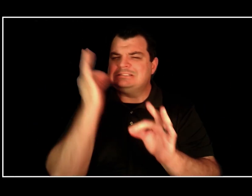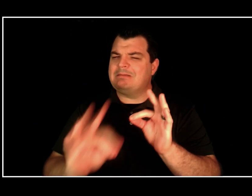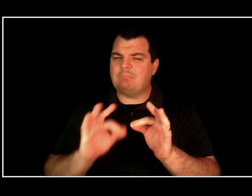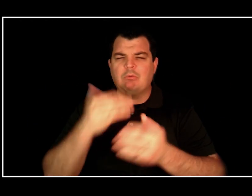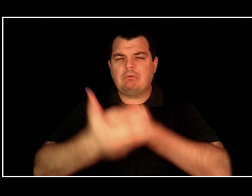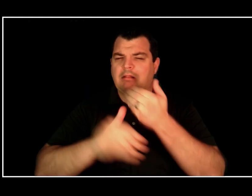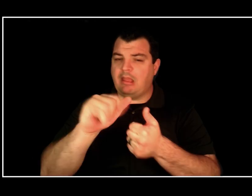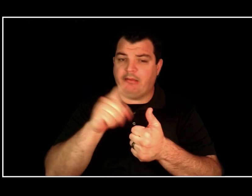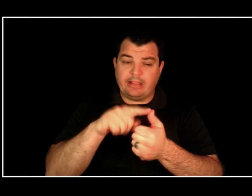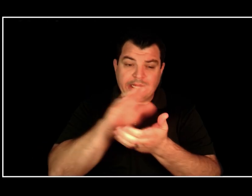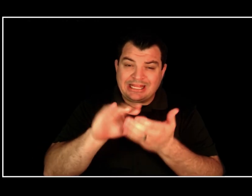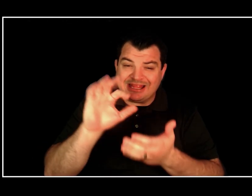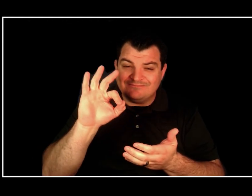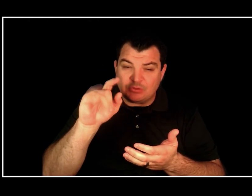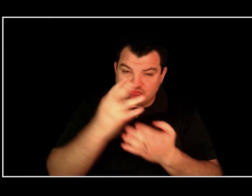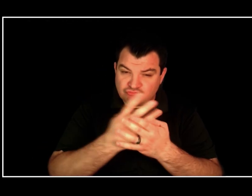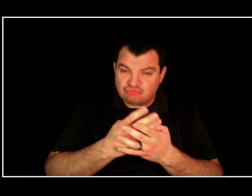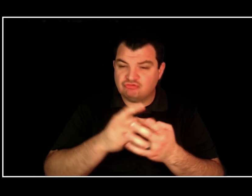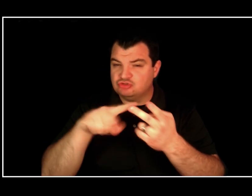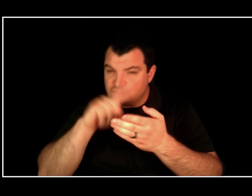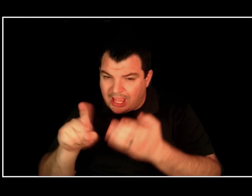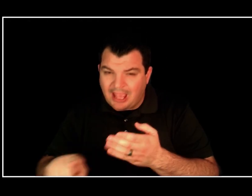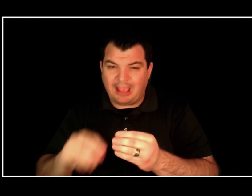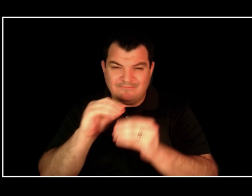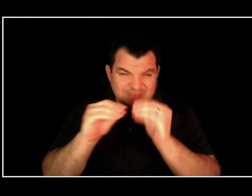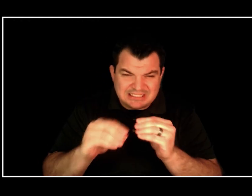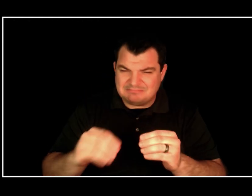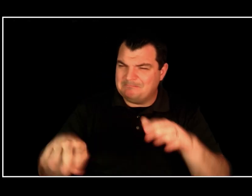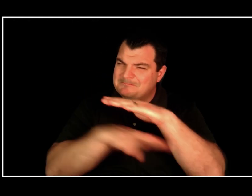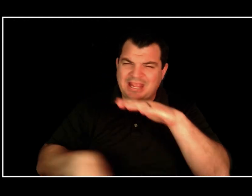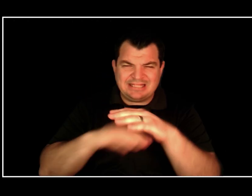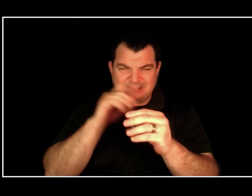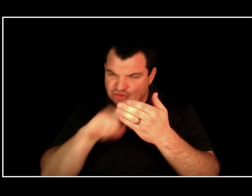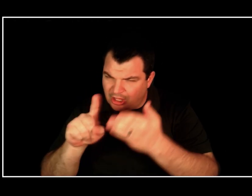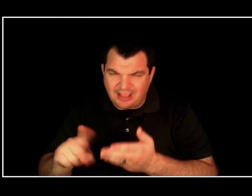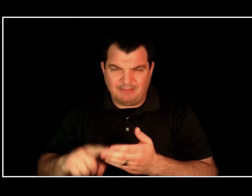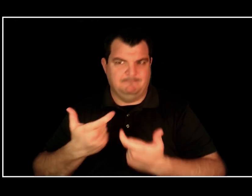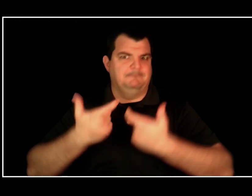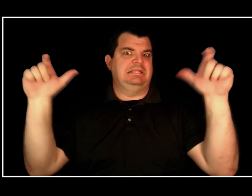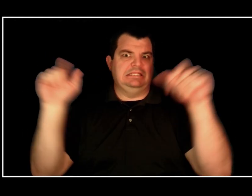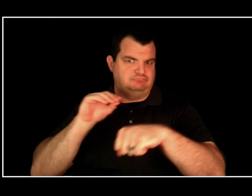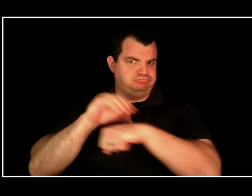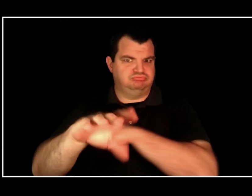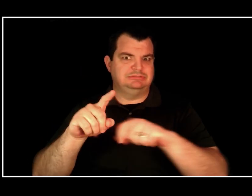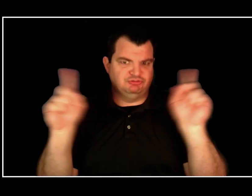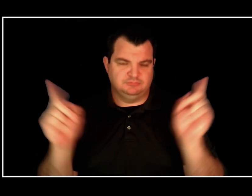Simple steps like cleaning filters, checking door seals, and doing basic maintenance can make a big